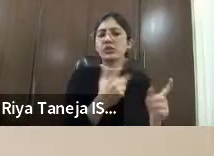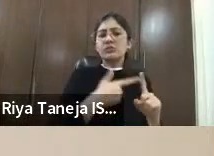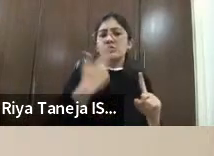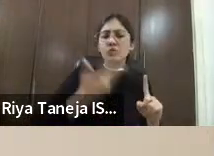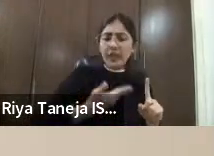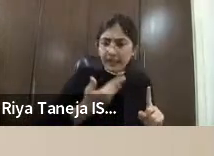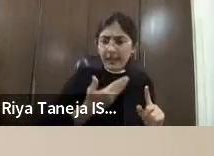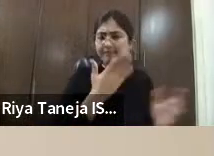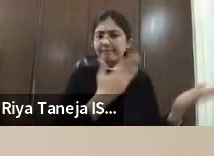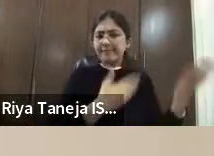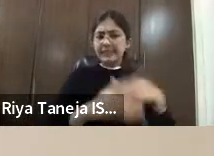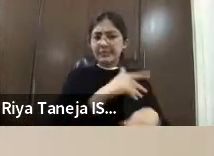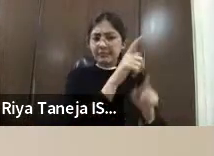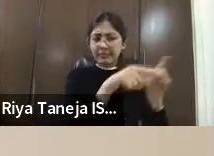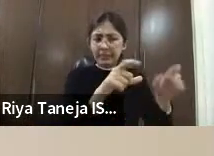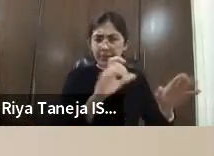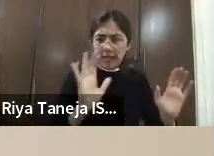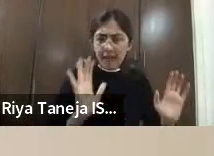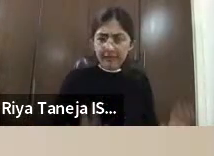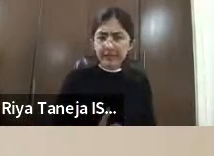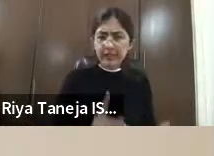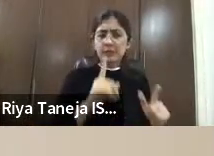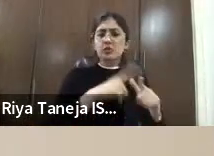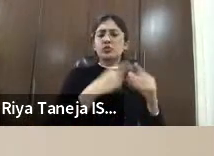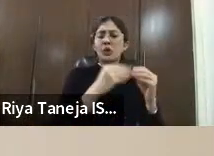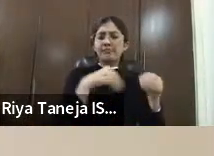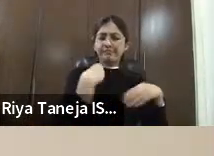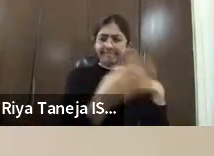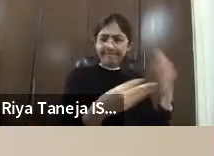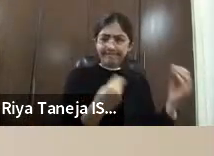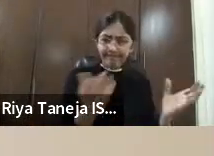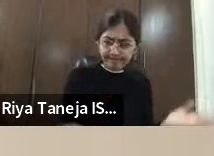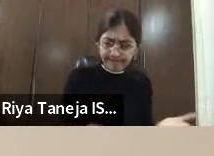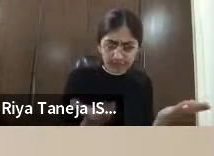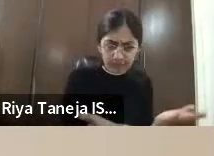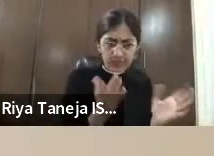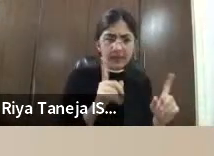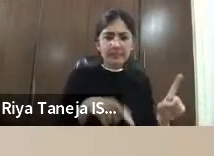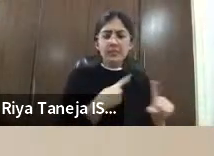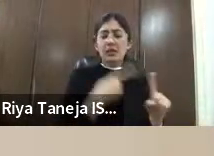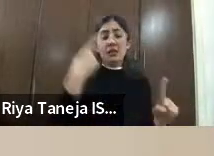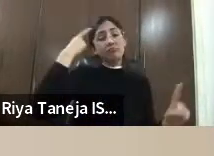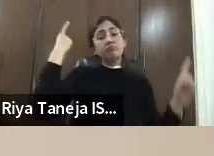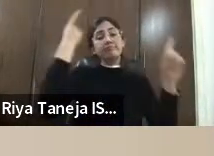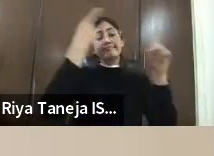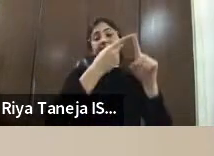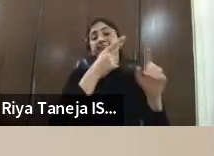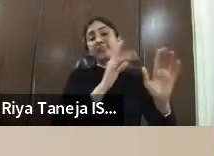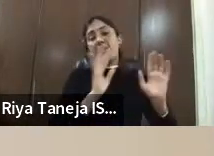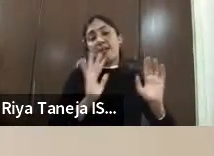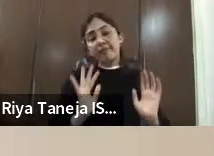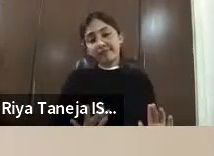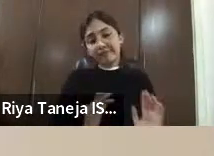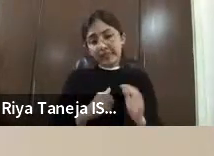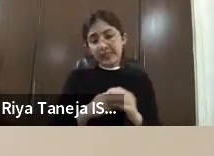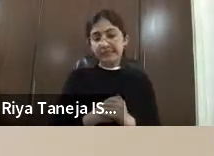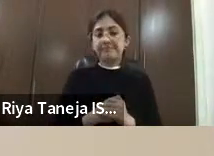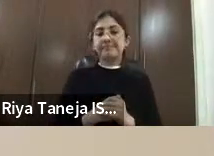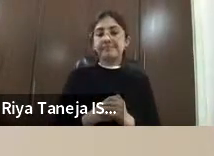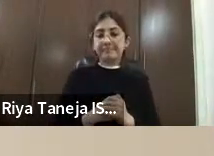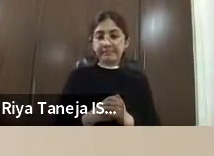disability into occupational activation is a core element of the training of